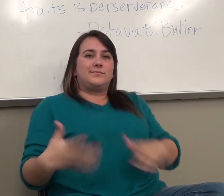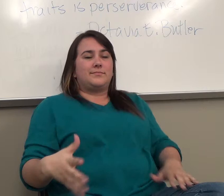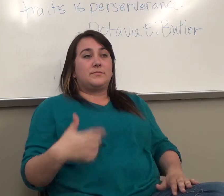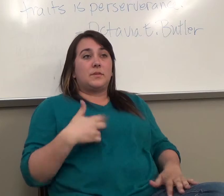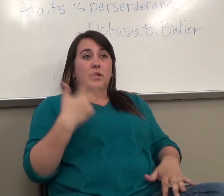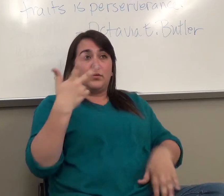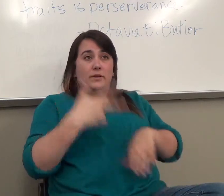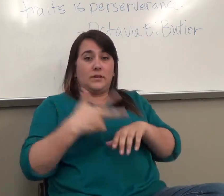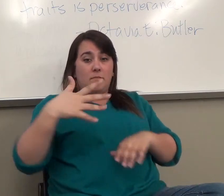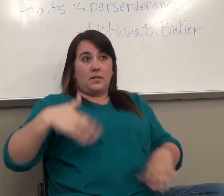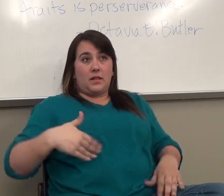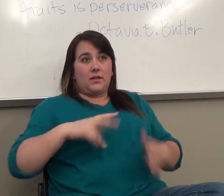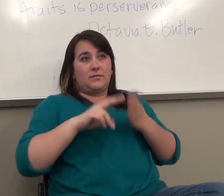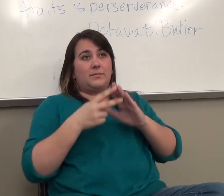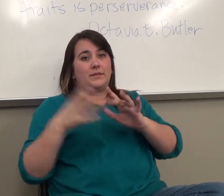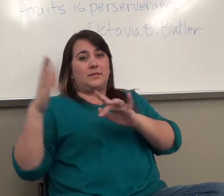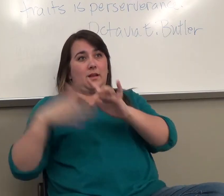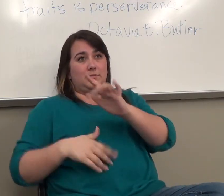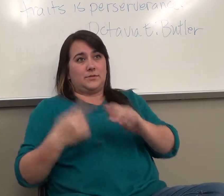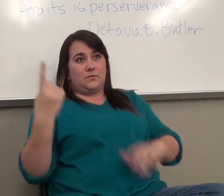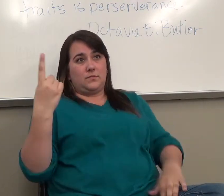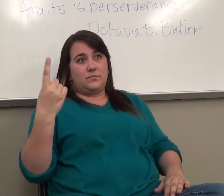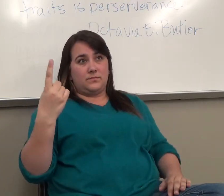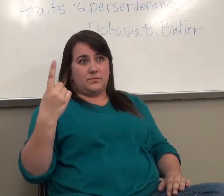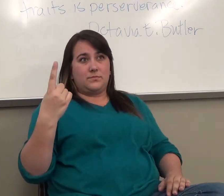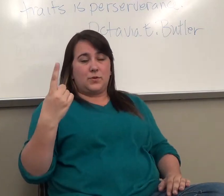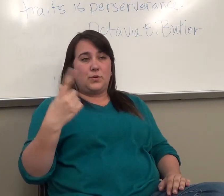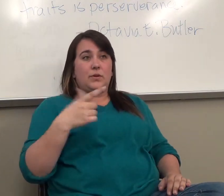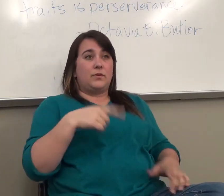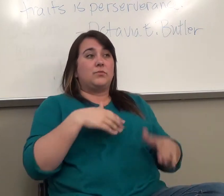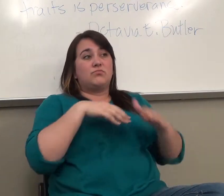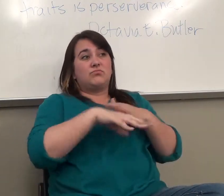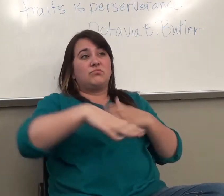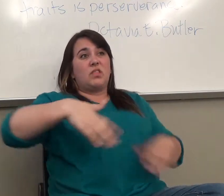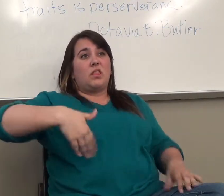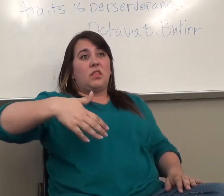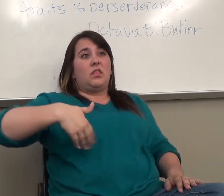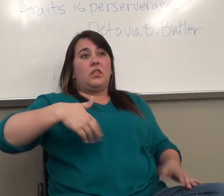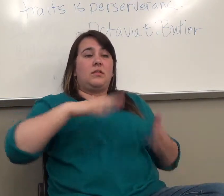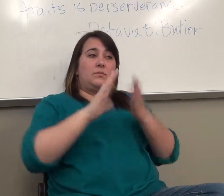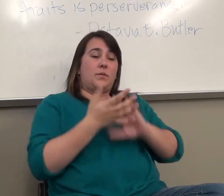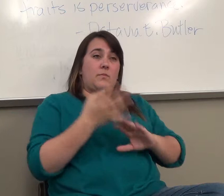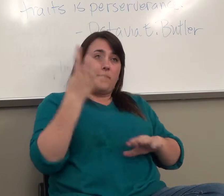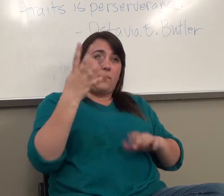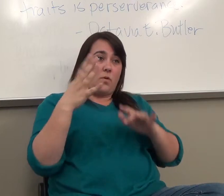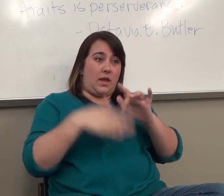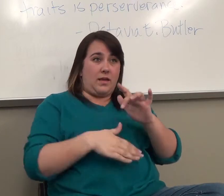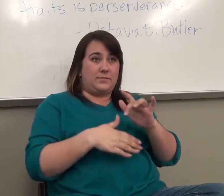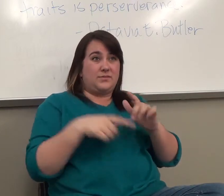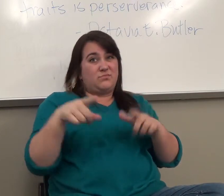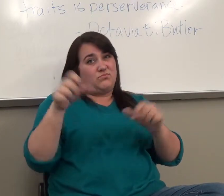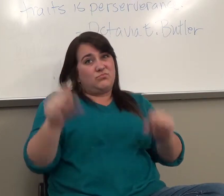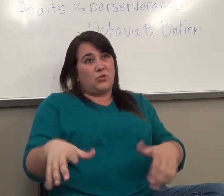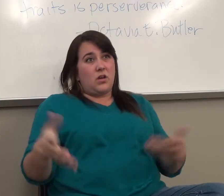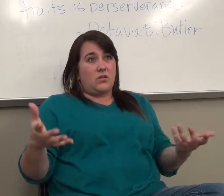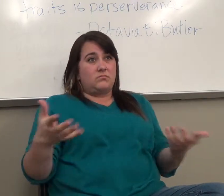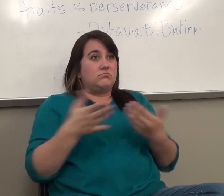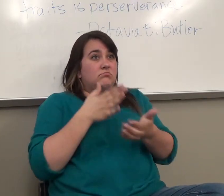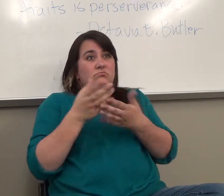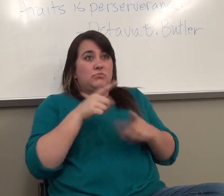equals an absence, so if you keep coming in late, you're eventually gonna get 4 absences and I'm gonna drop you, even though you've been here every day. If you keep